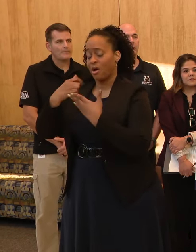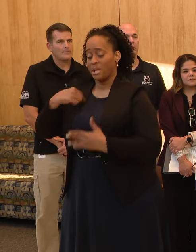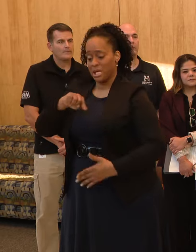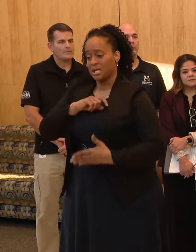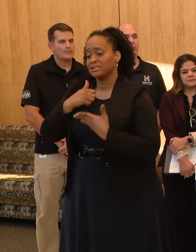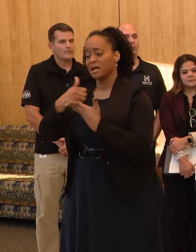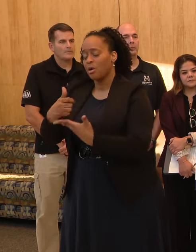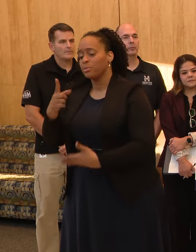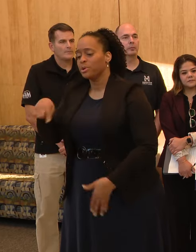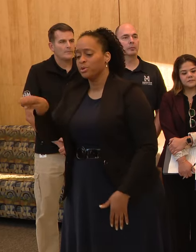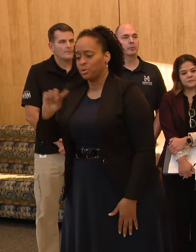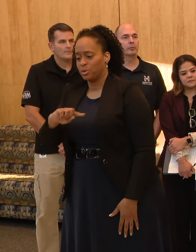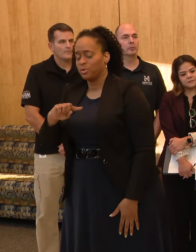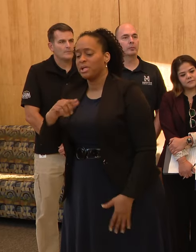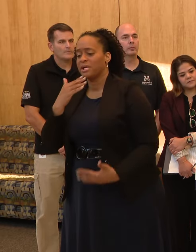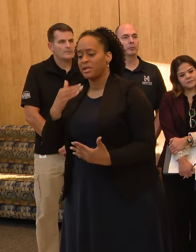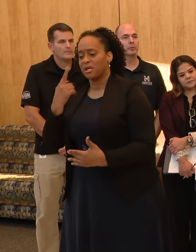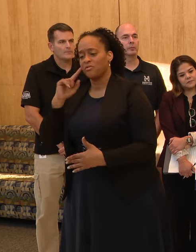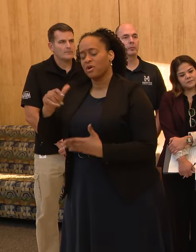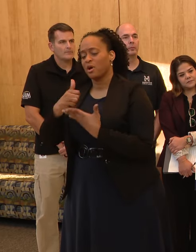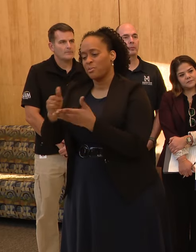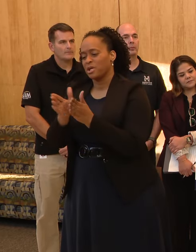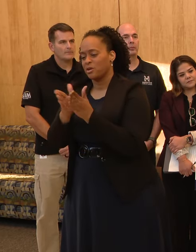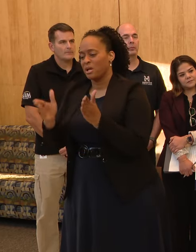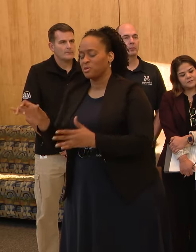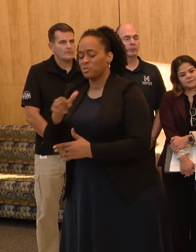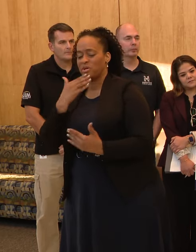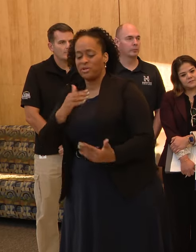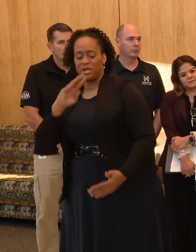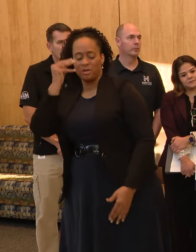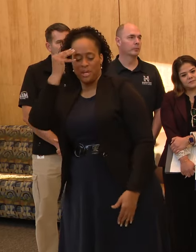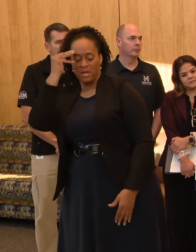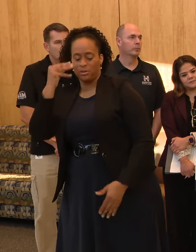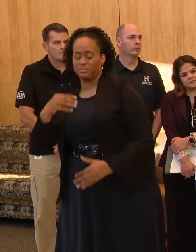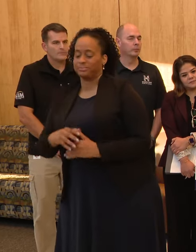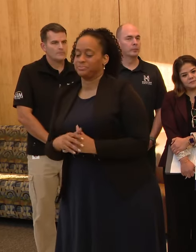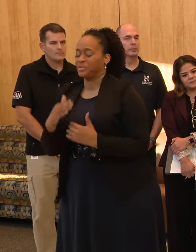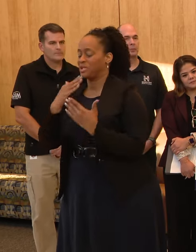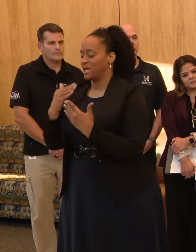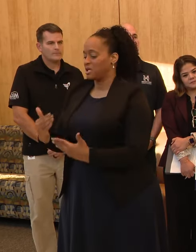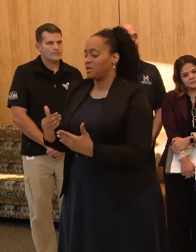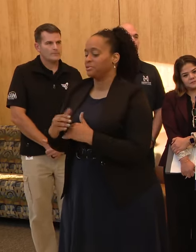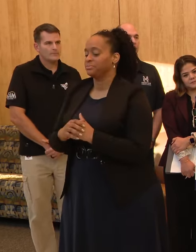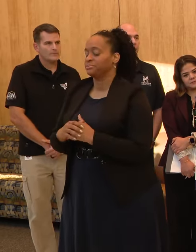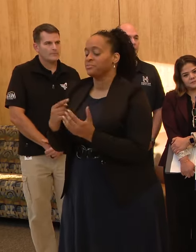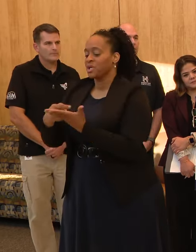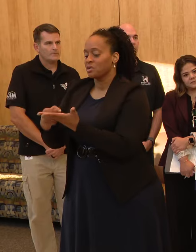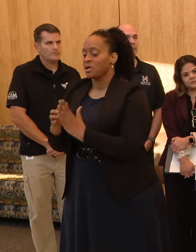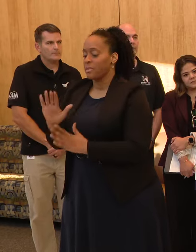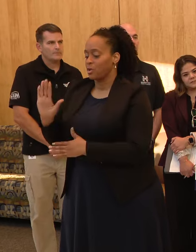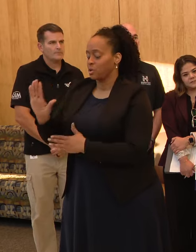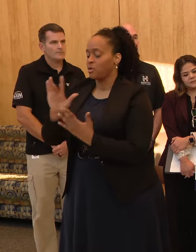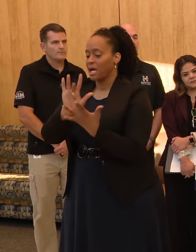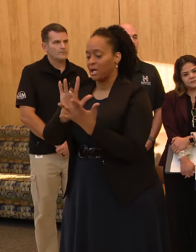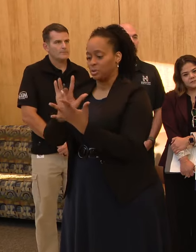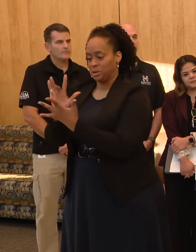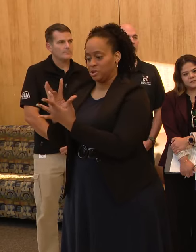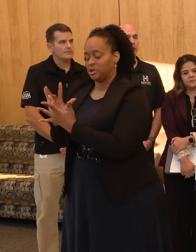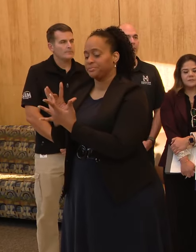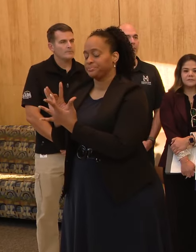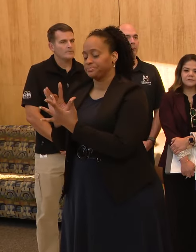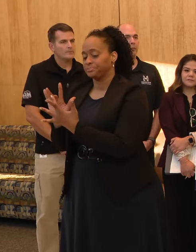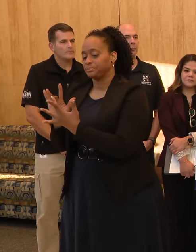you. And thank you for helping your neighbors as well. Thank you, Mayor. Thank you. Talking about your outreach, the